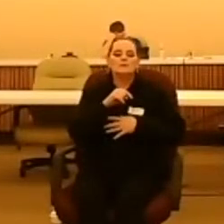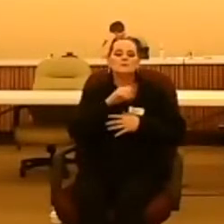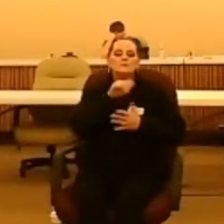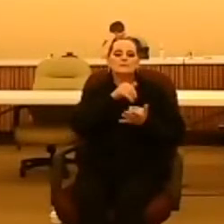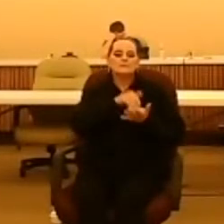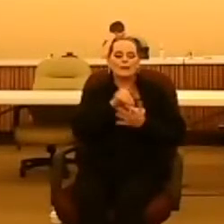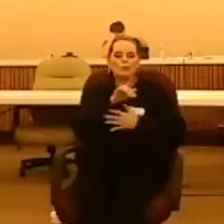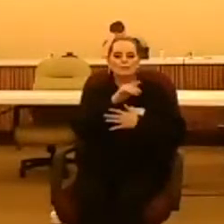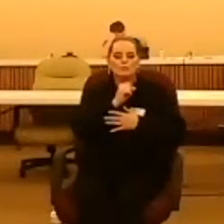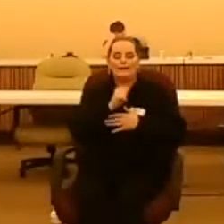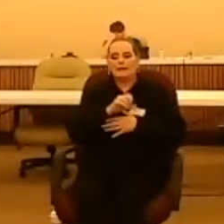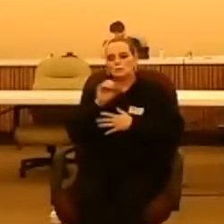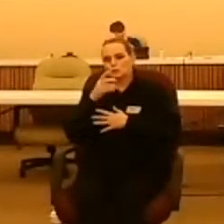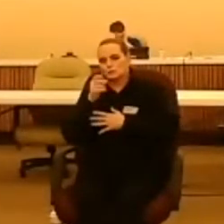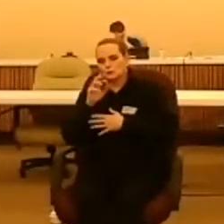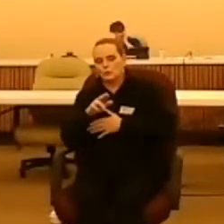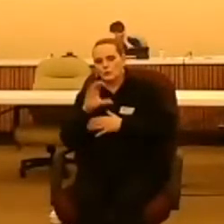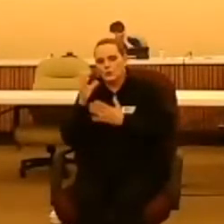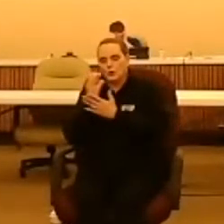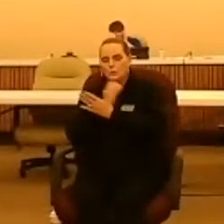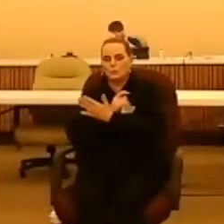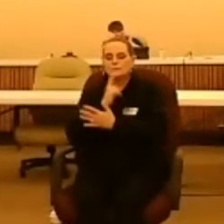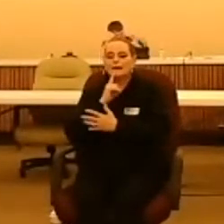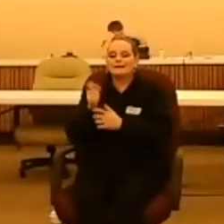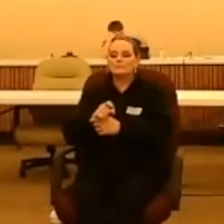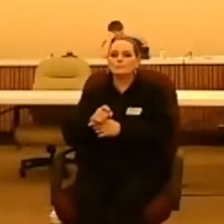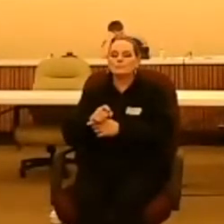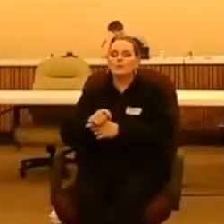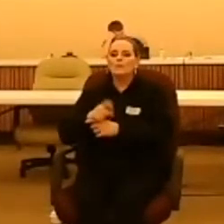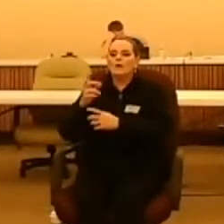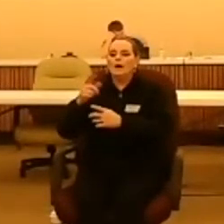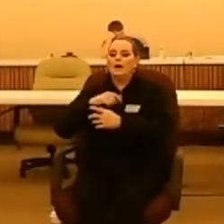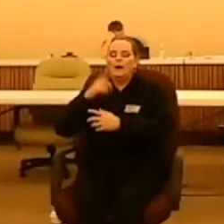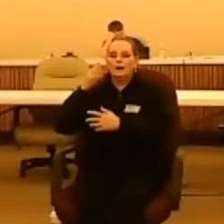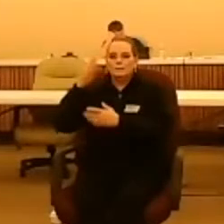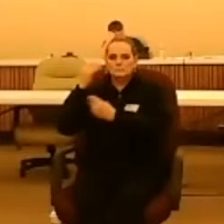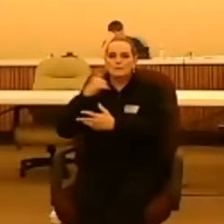solar codes and issue the notice of completion. Second.